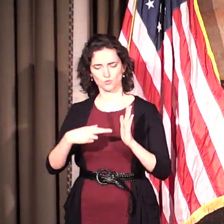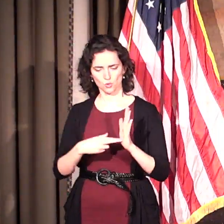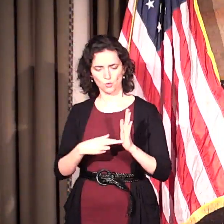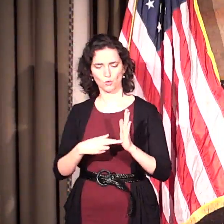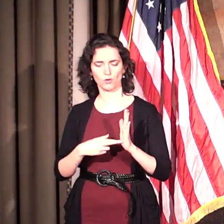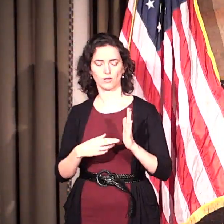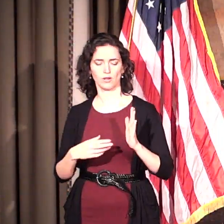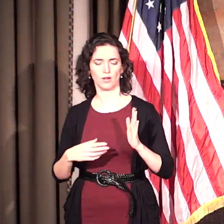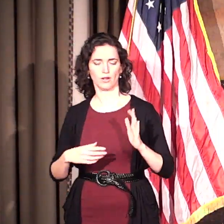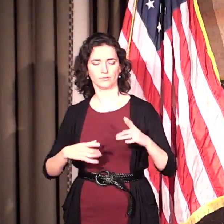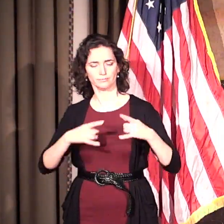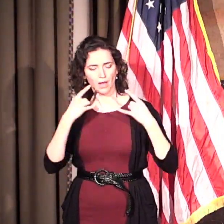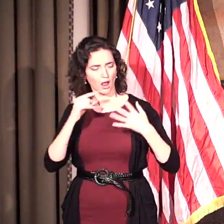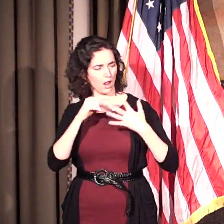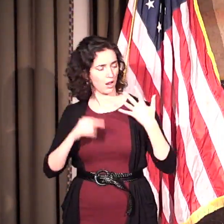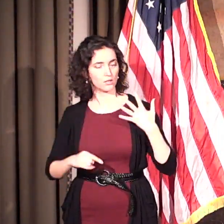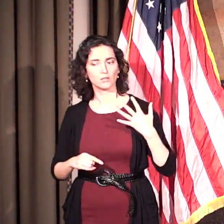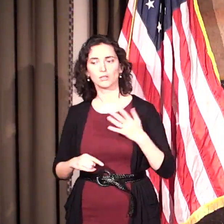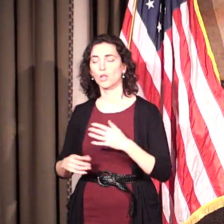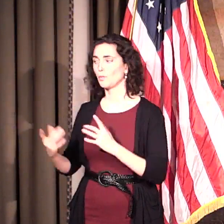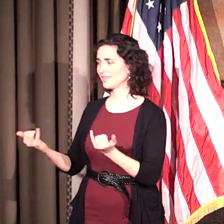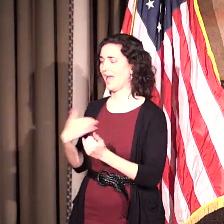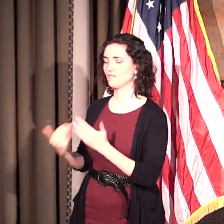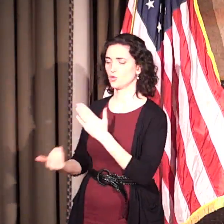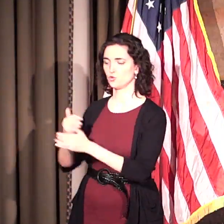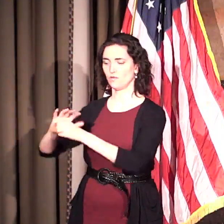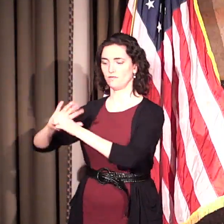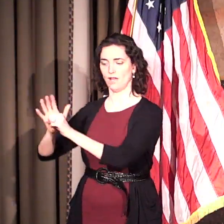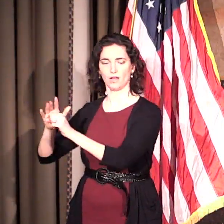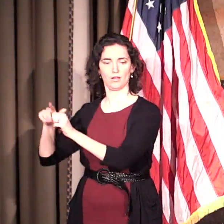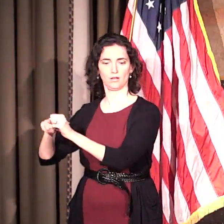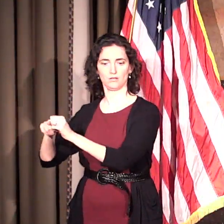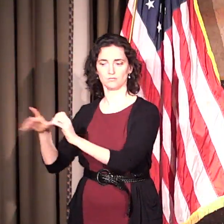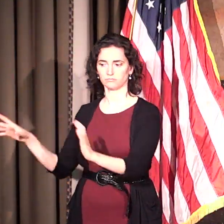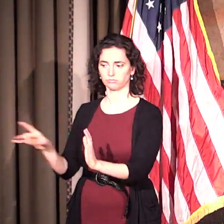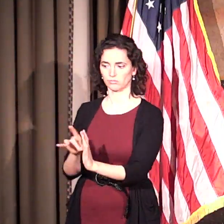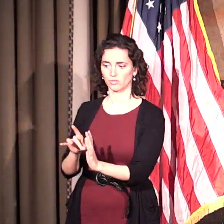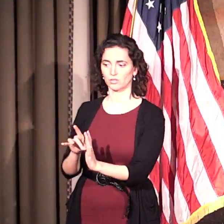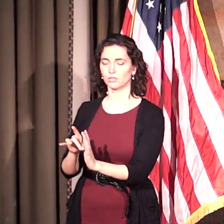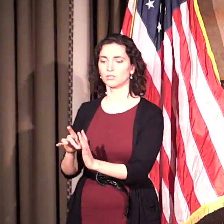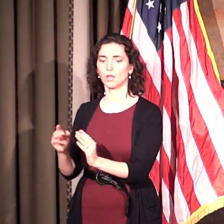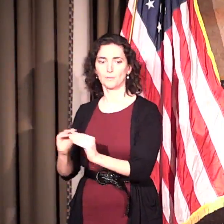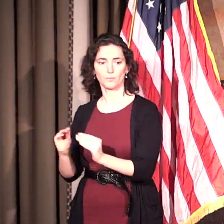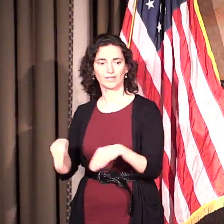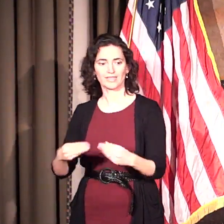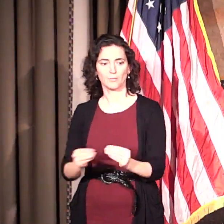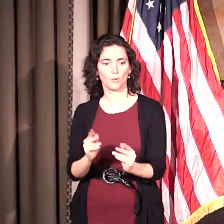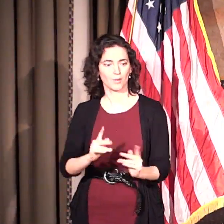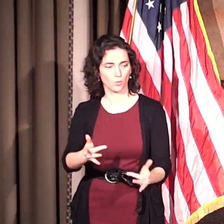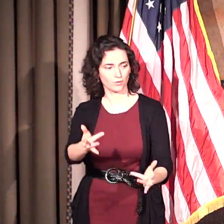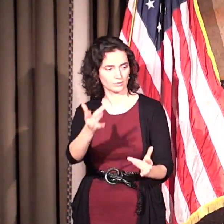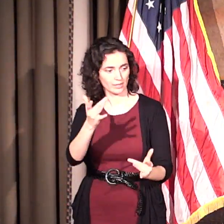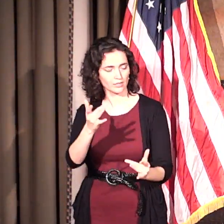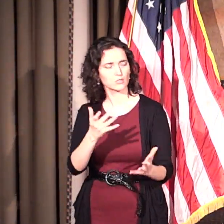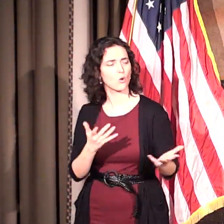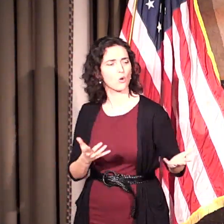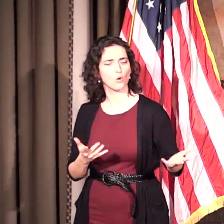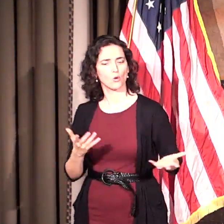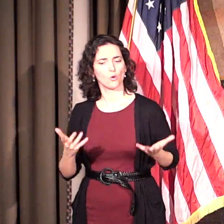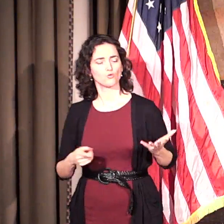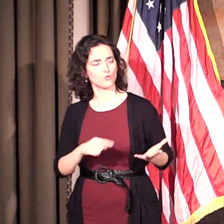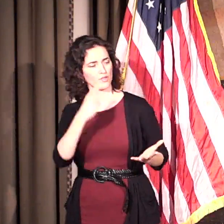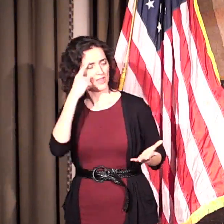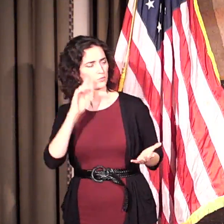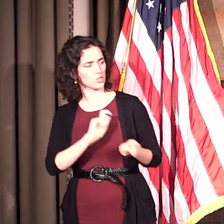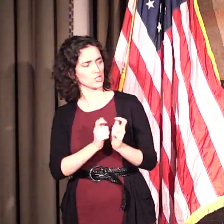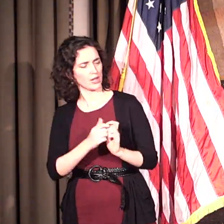communicable virus could lead to more cases, but I'm wondering if it would bring any additional factors other than the gating criteria you've been using. Well,